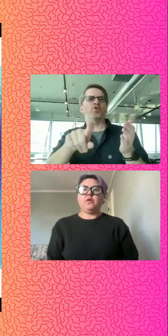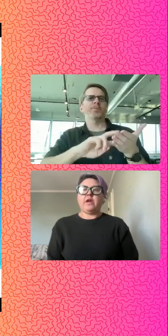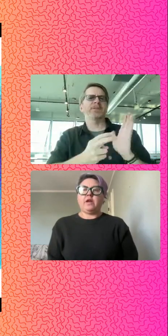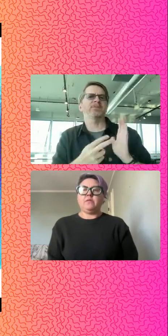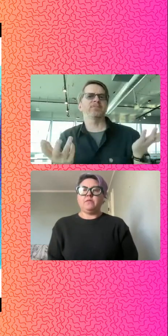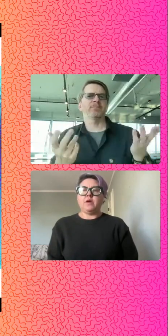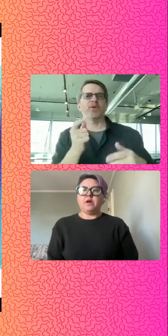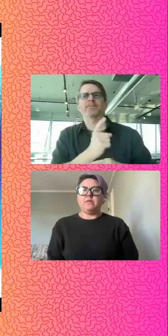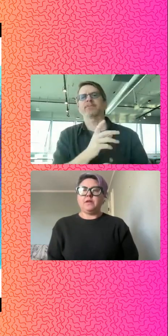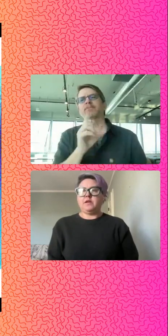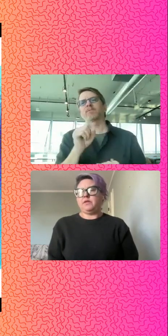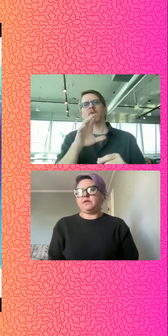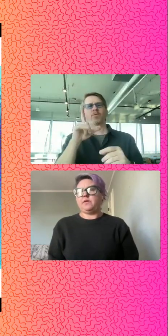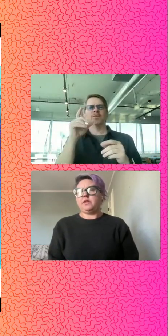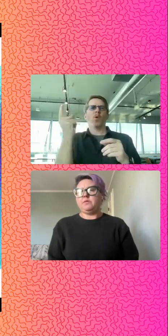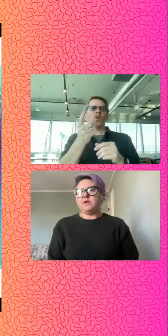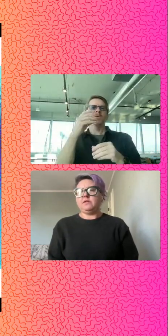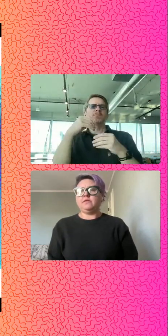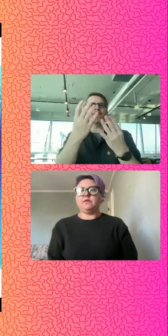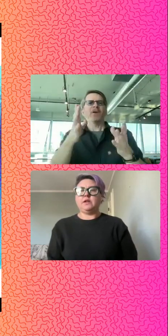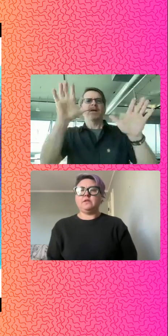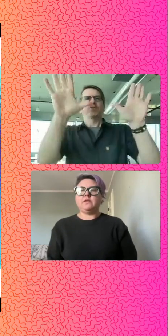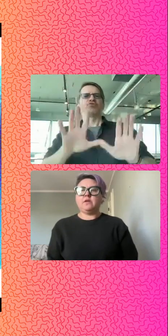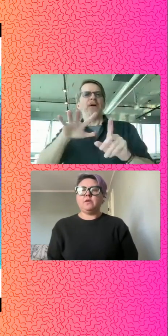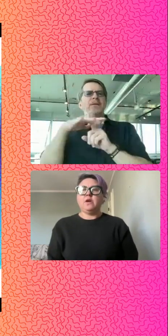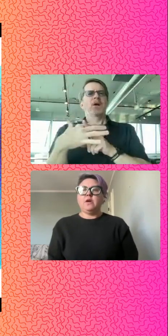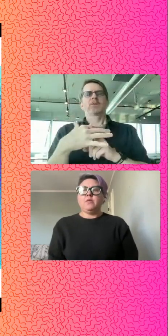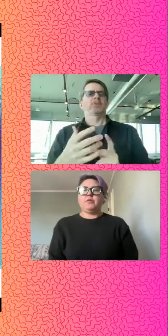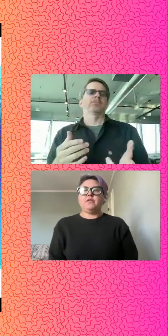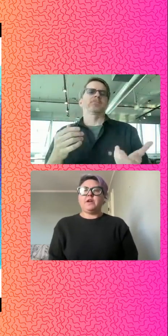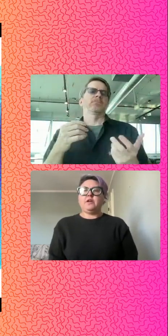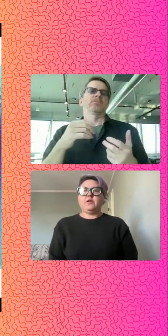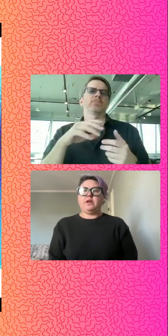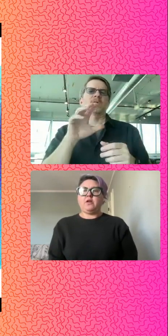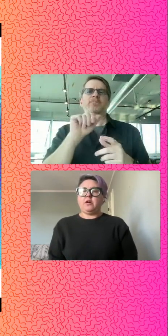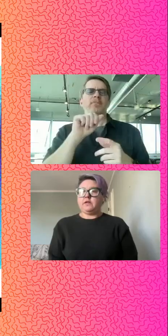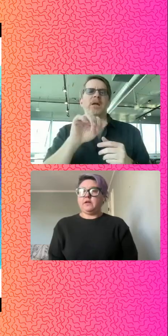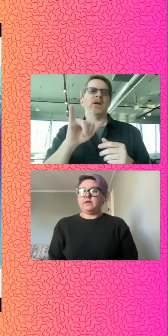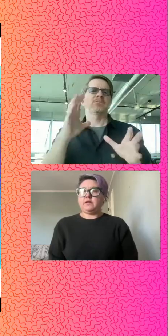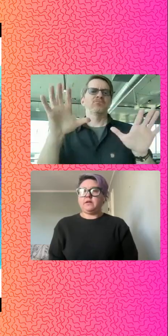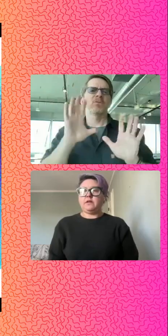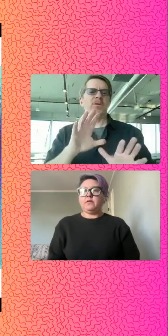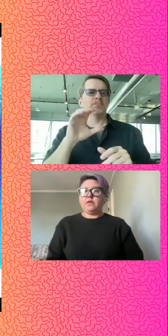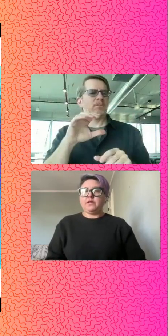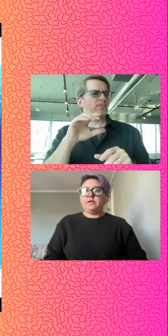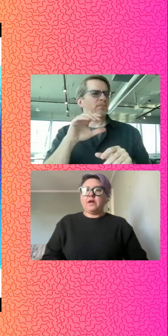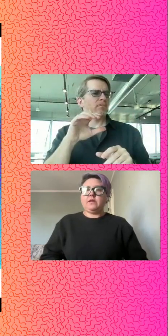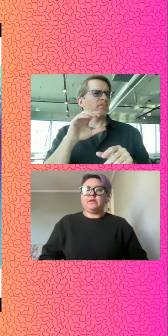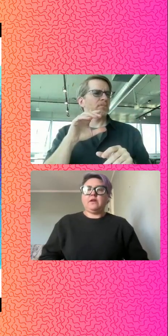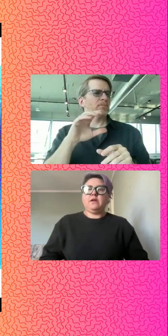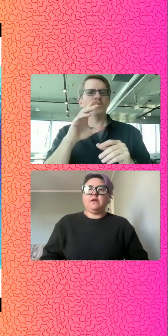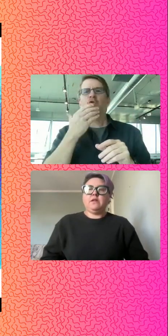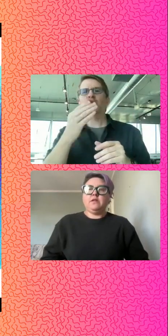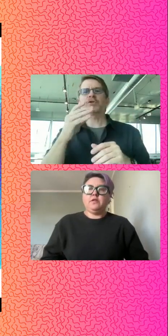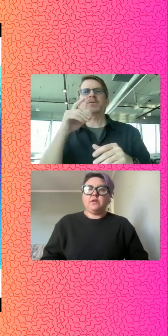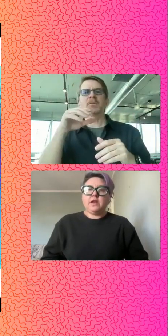working, ignore that. And then it would say, what do you mean? Right. So providing great context within that using